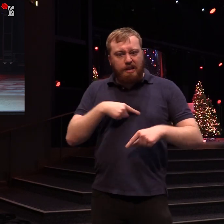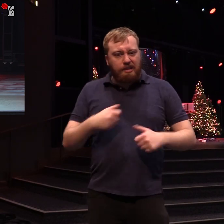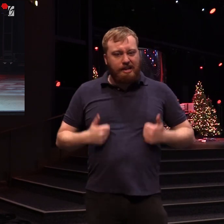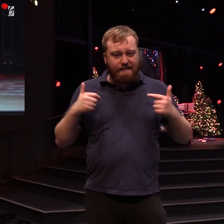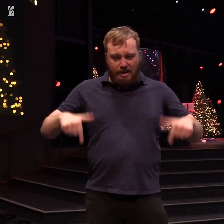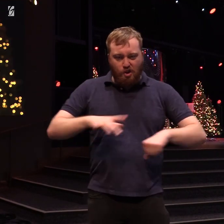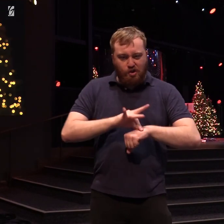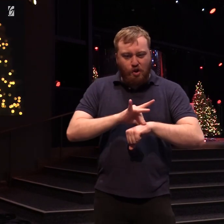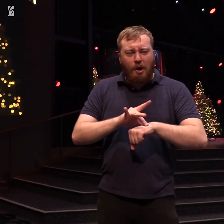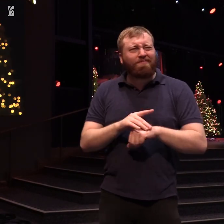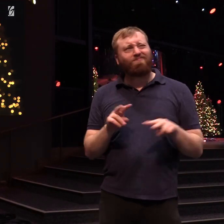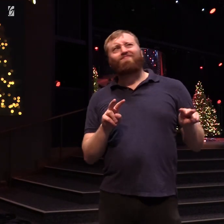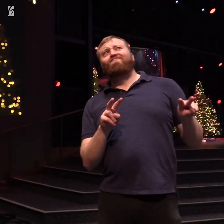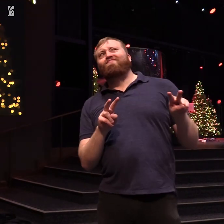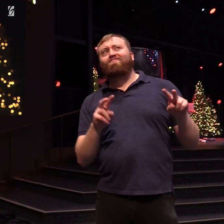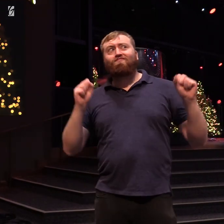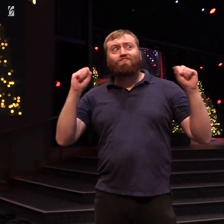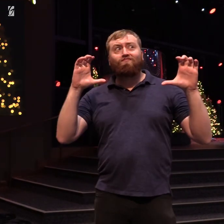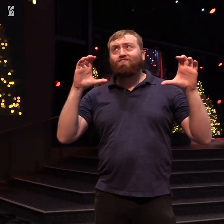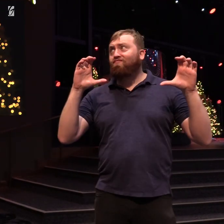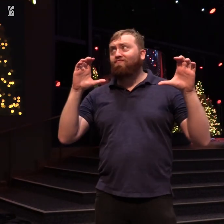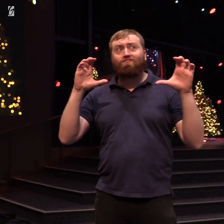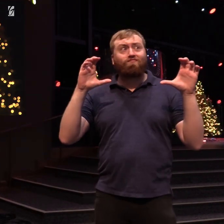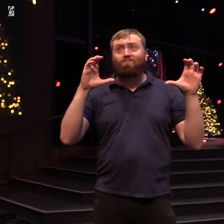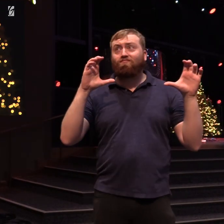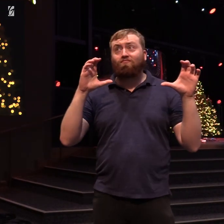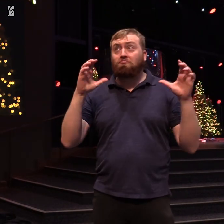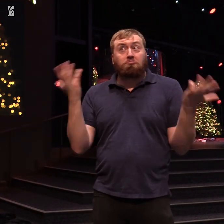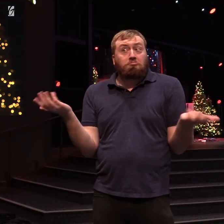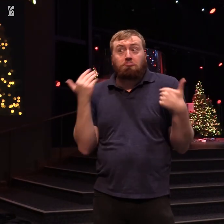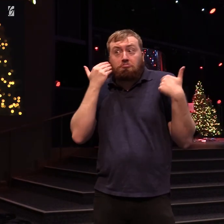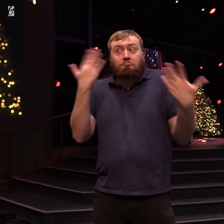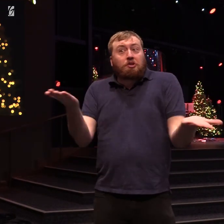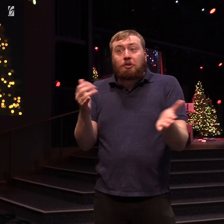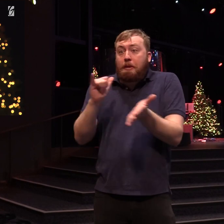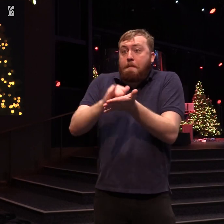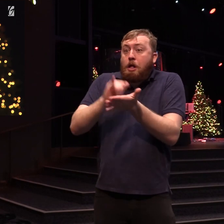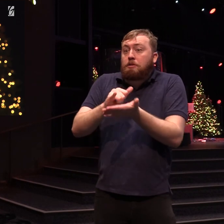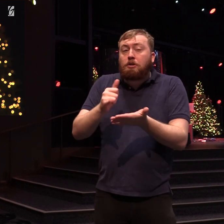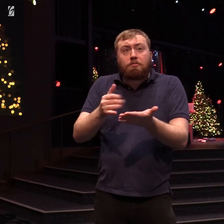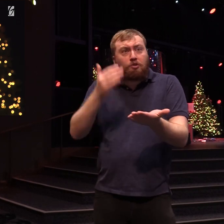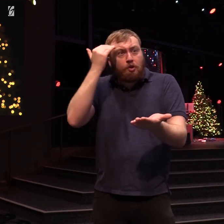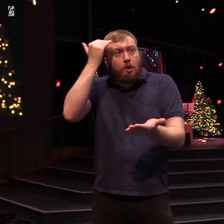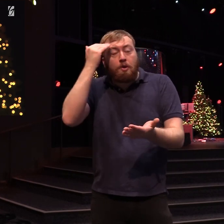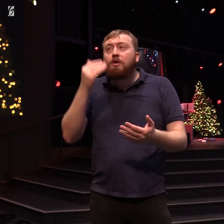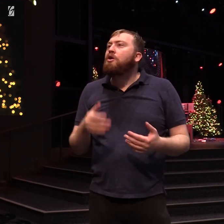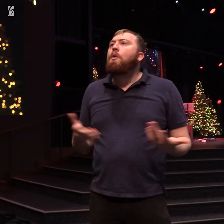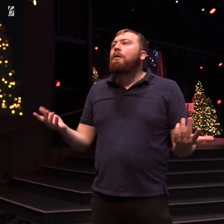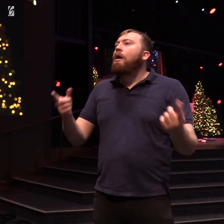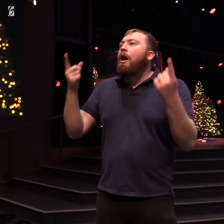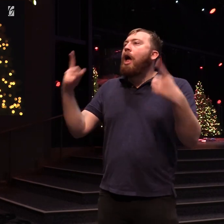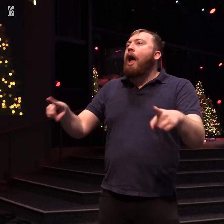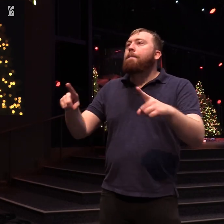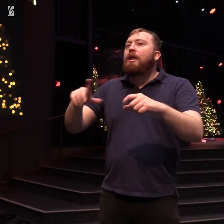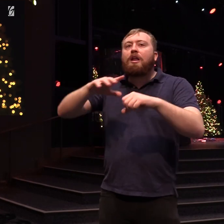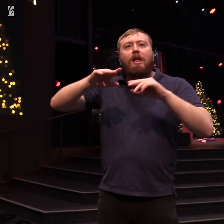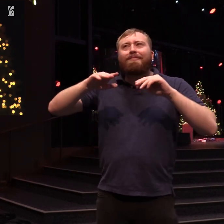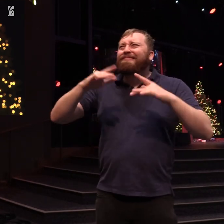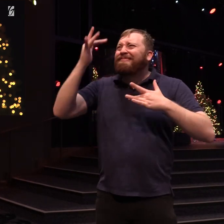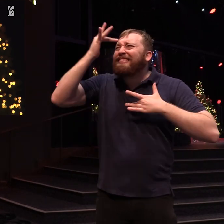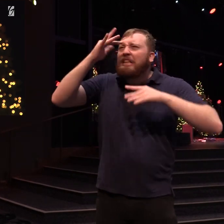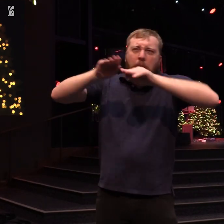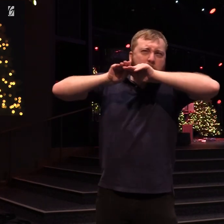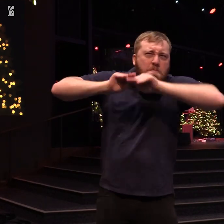like, well, we can't know the answer to that. Consequently, when a pandemic hits, it spirals us out of